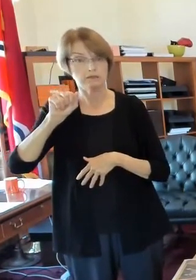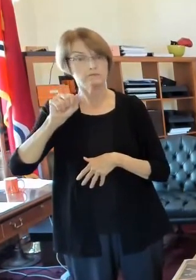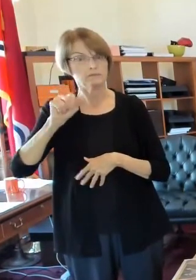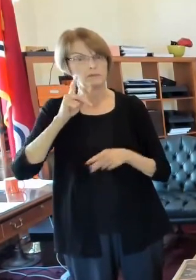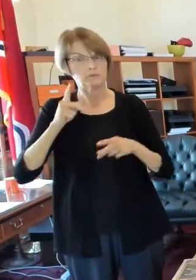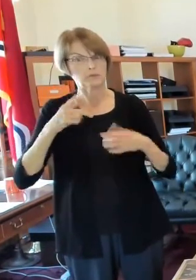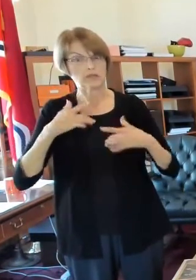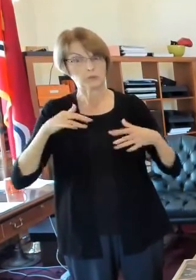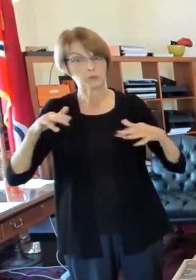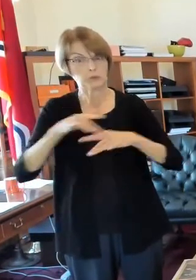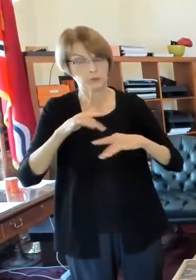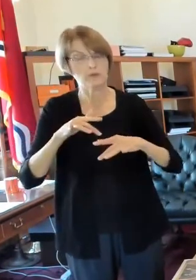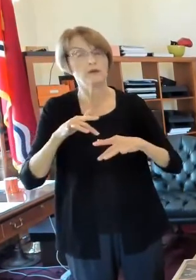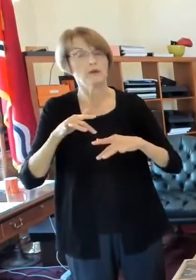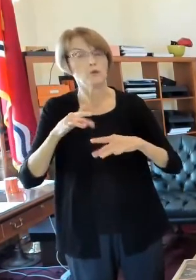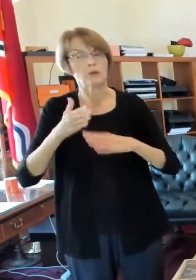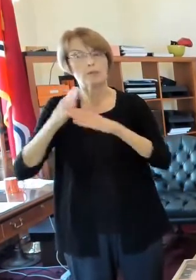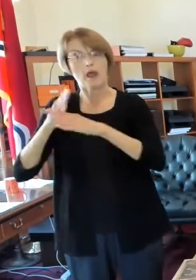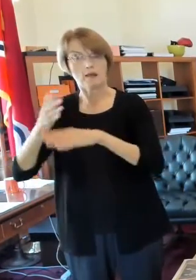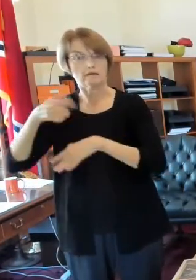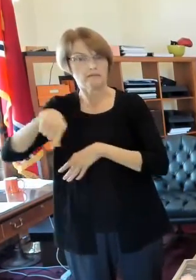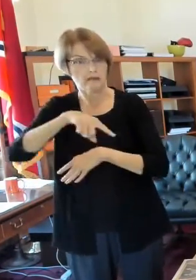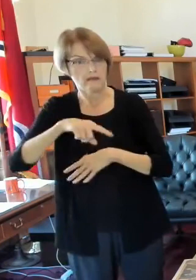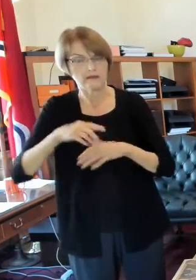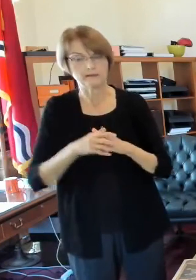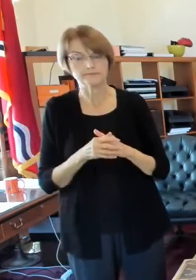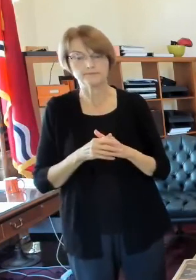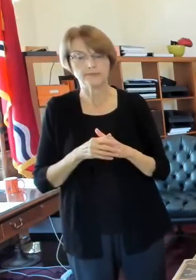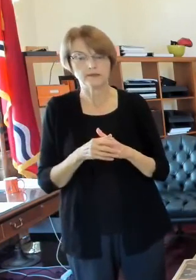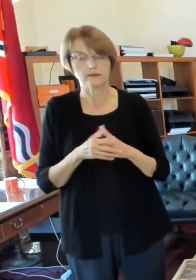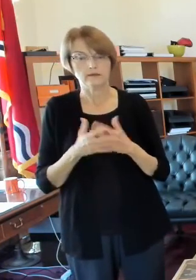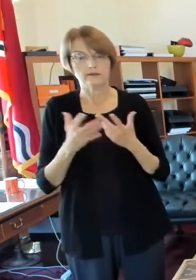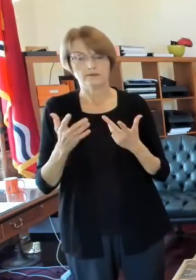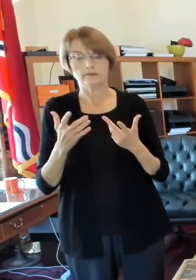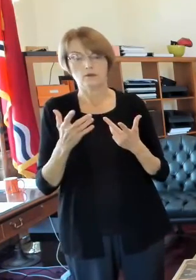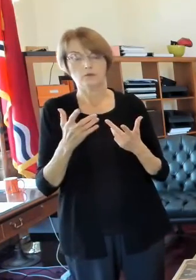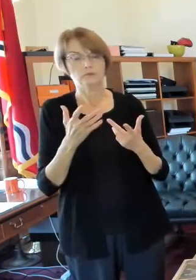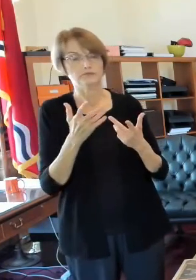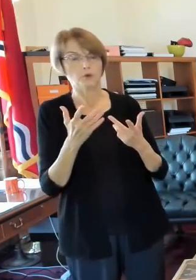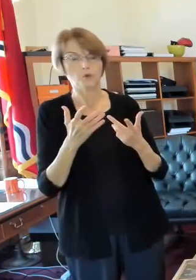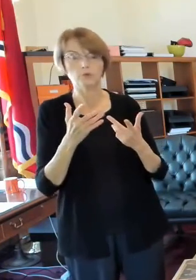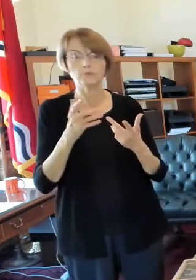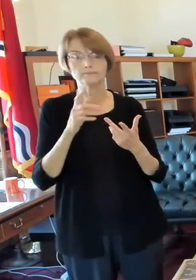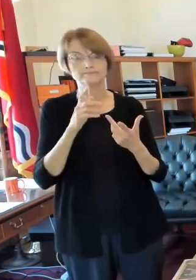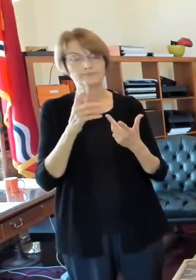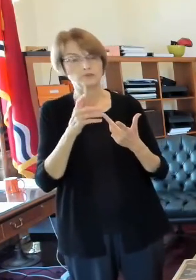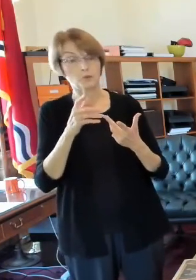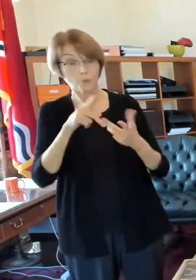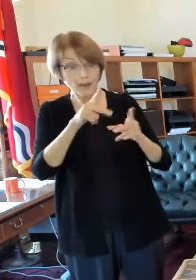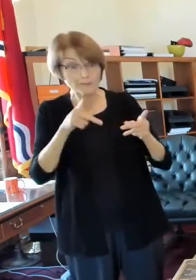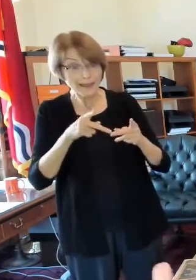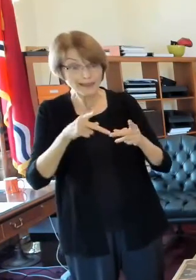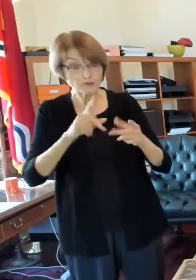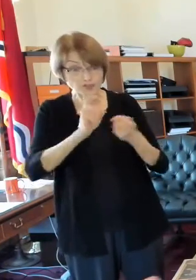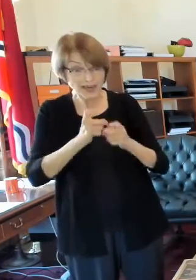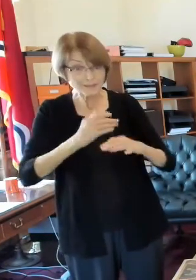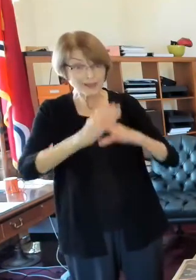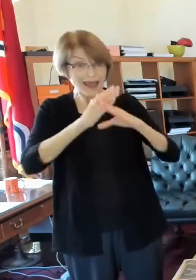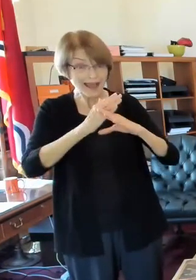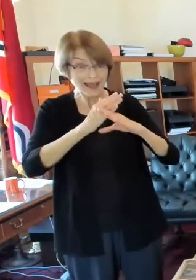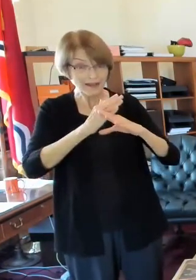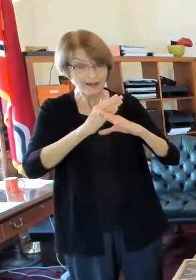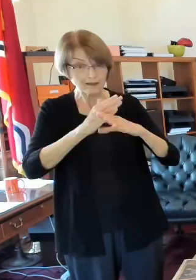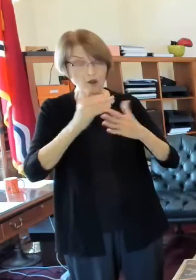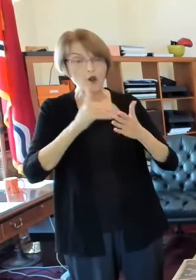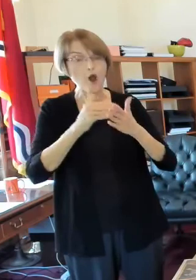place. And so, you know, when you make a change in one place with regard to any activity, it